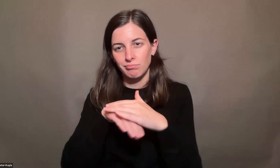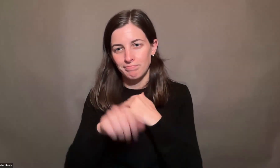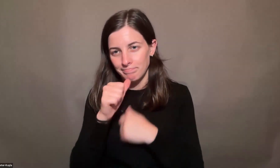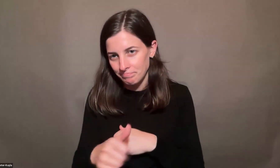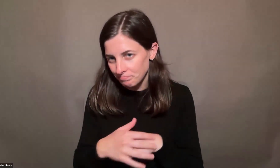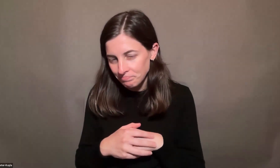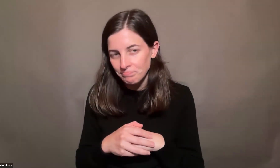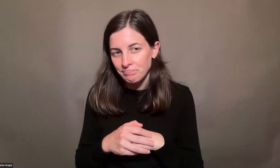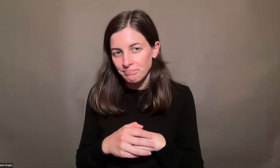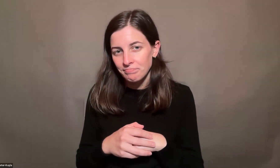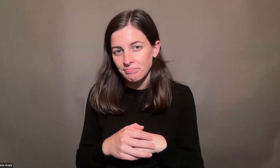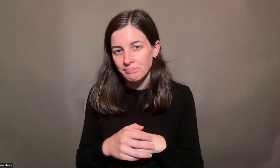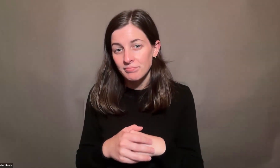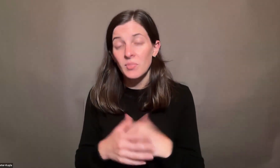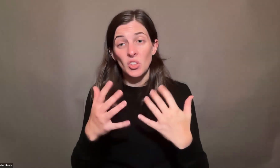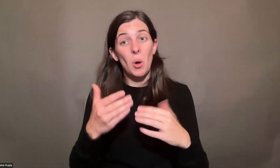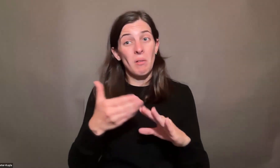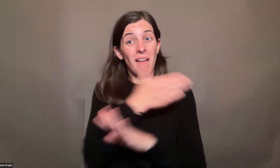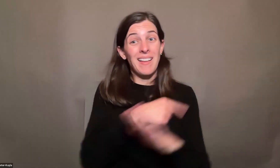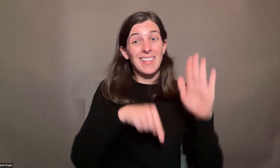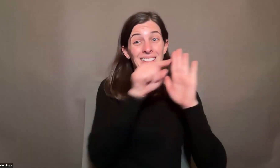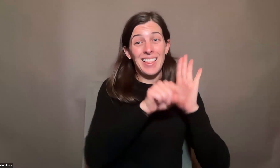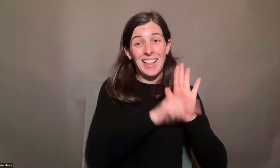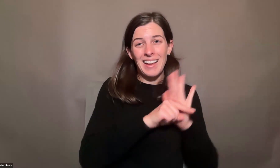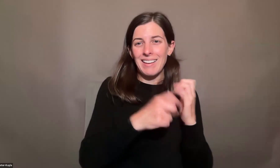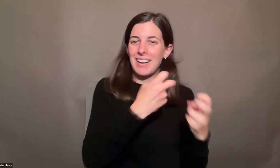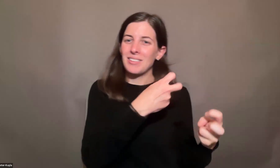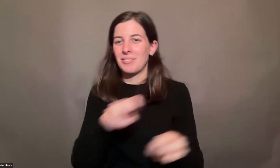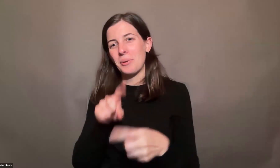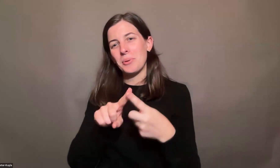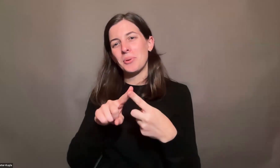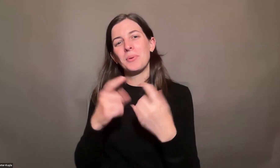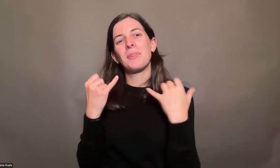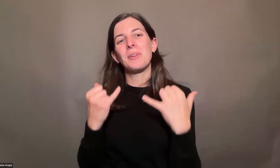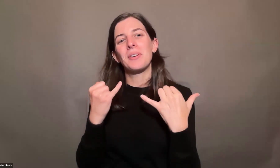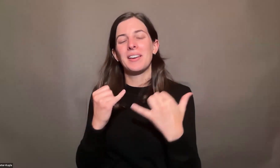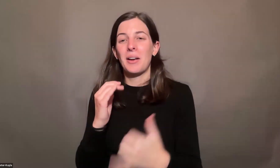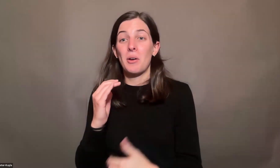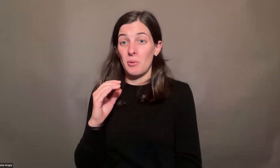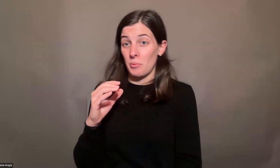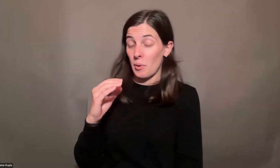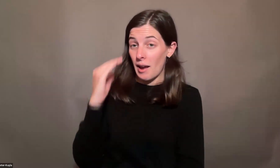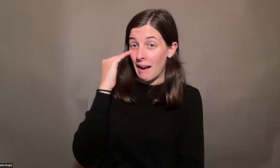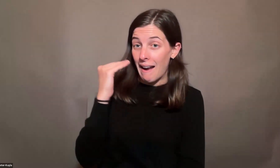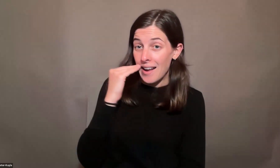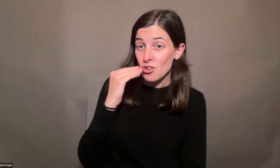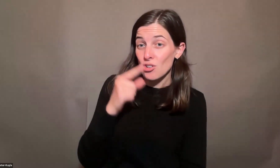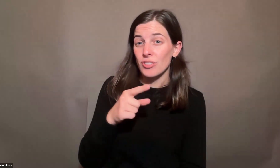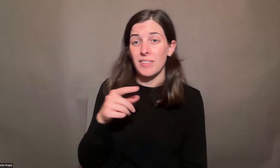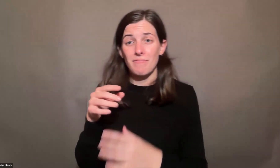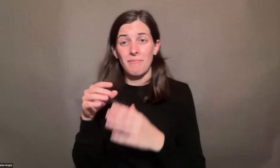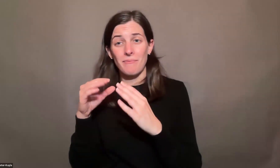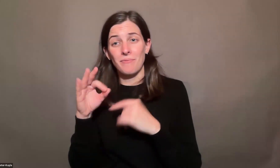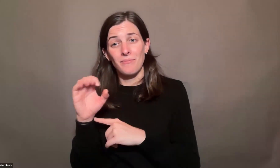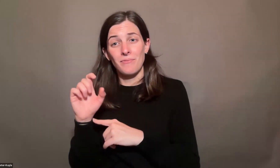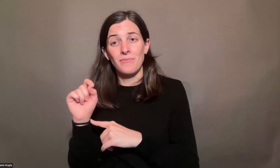Enough of the negative though, let's go back to another topic, which in this case is, are headers and footers accessible? Now, I have another dog